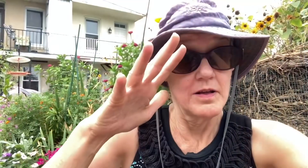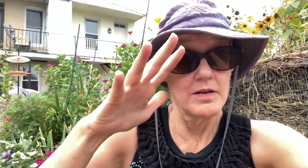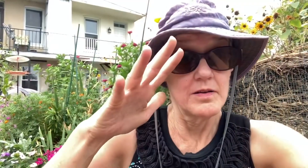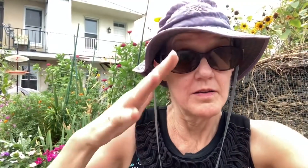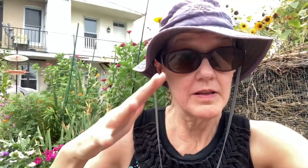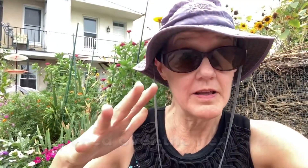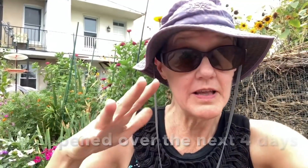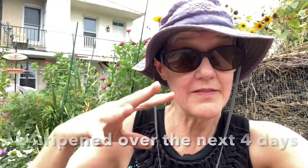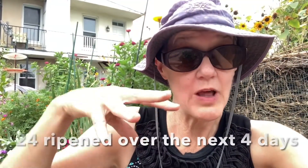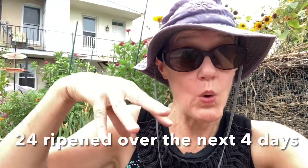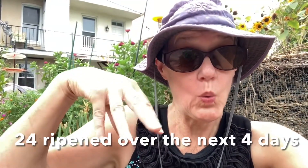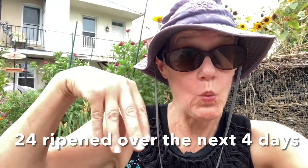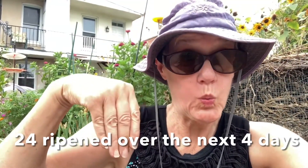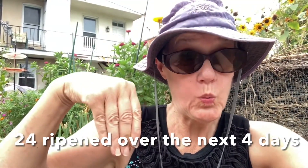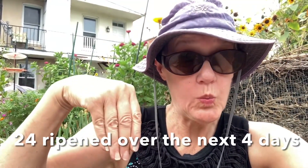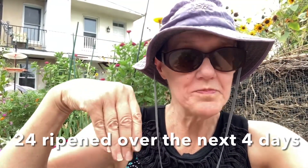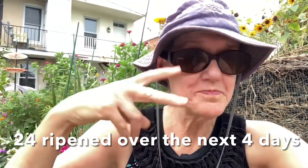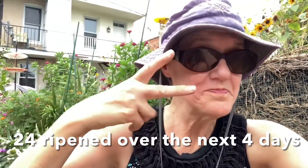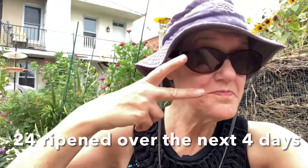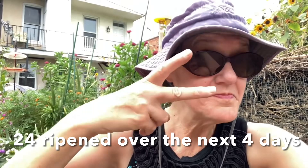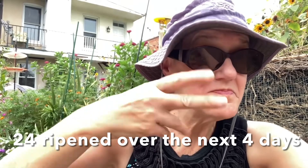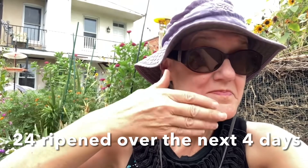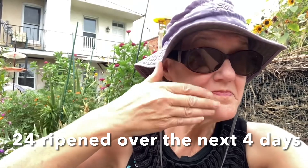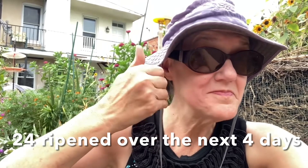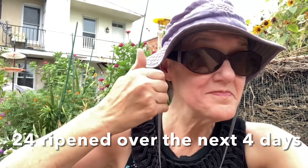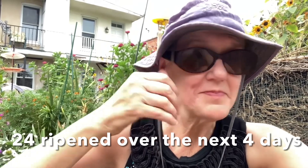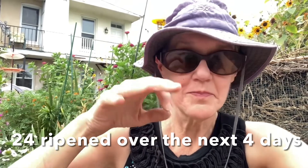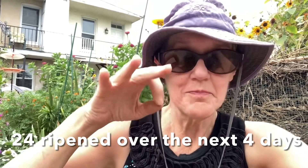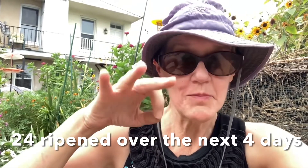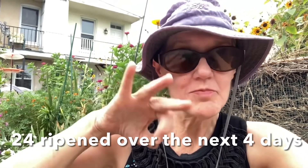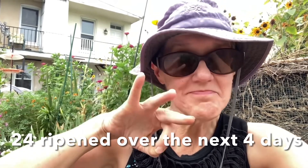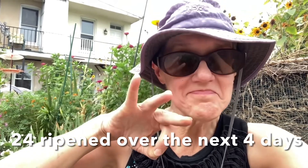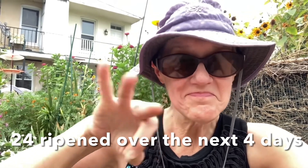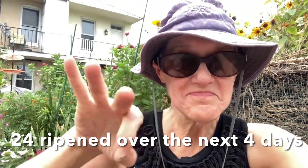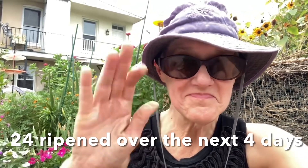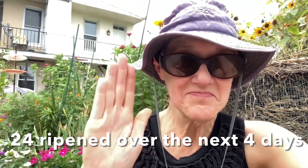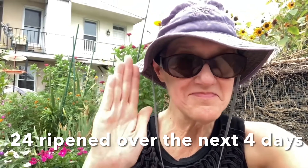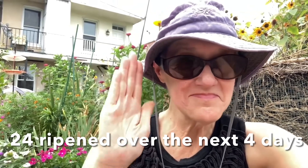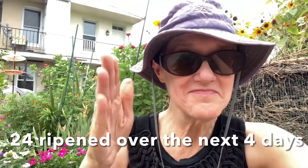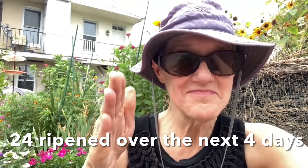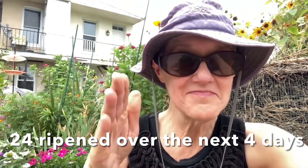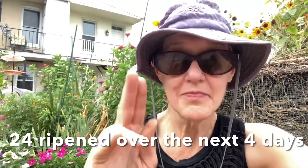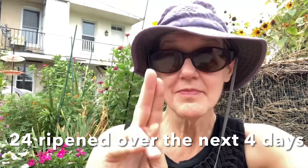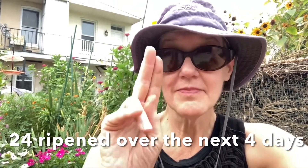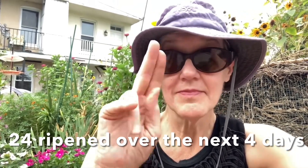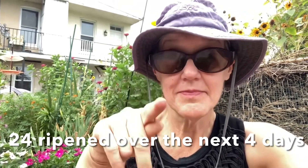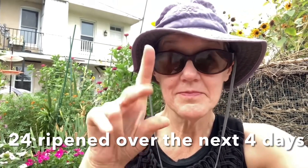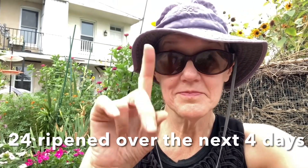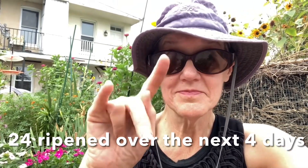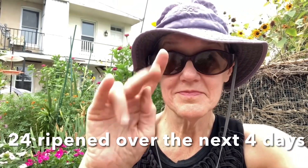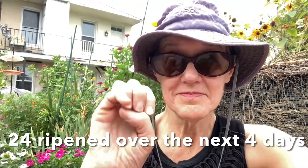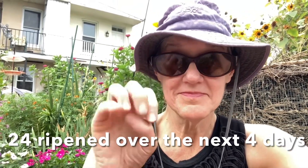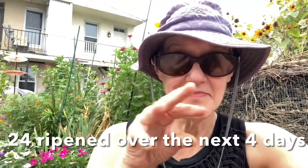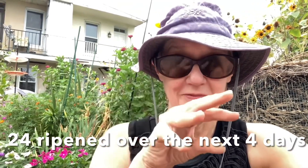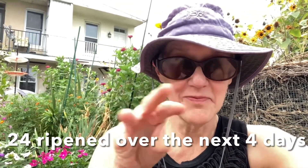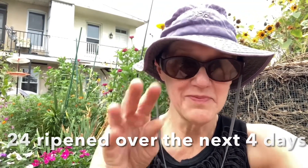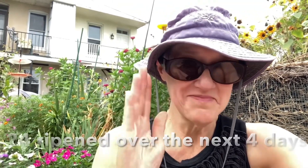Now after the leaves wilt, then I'll be able to see the peppers better, and I'll count them. And I'll film